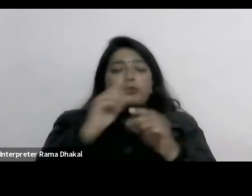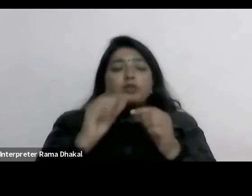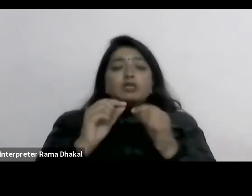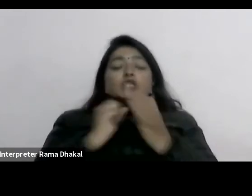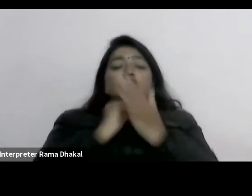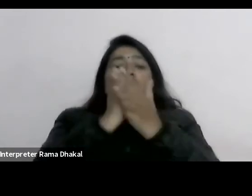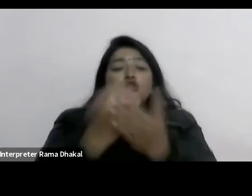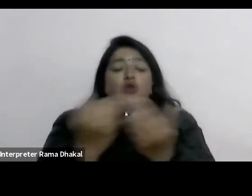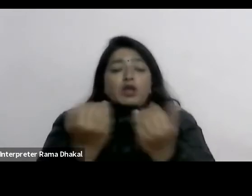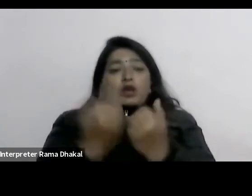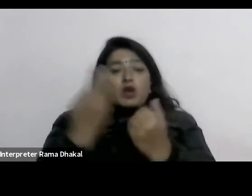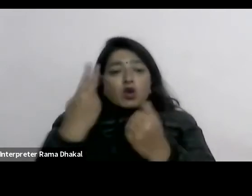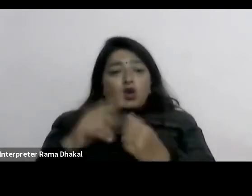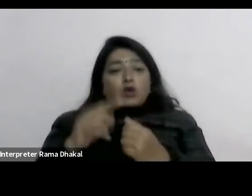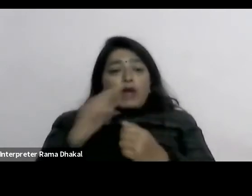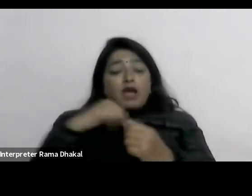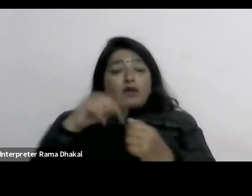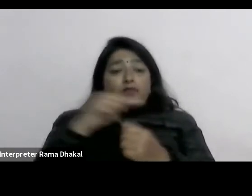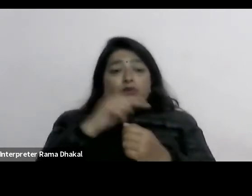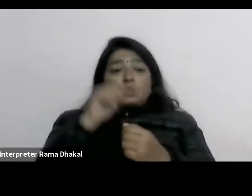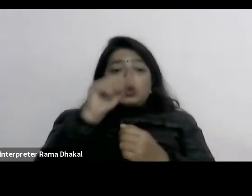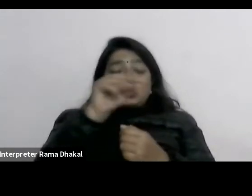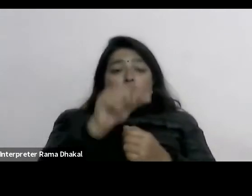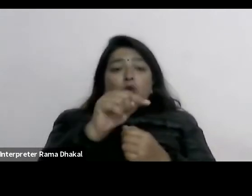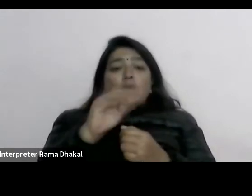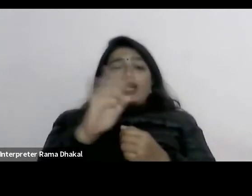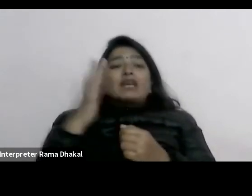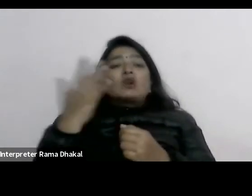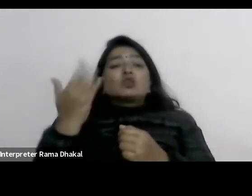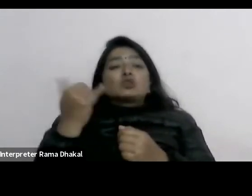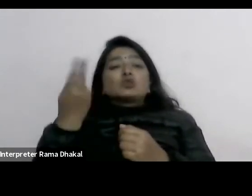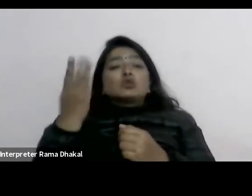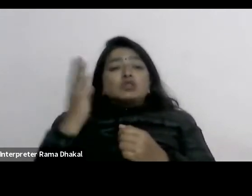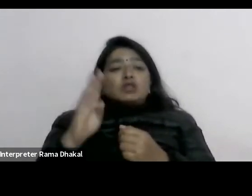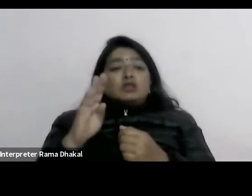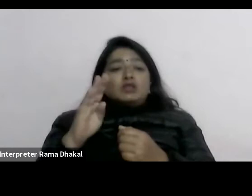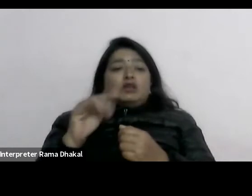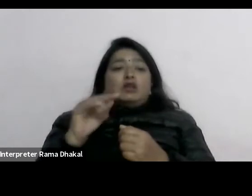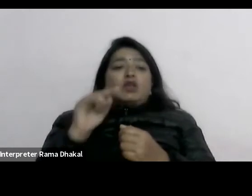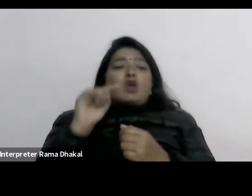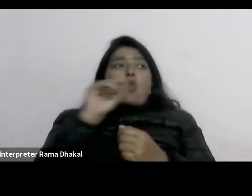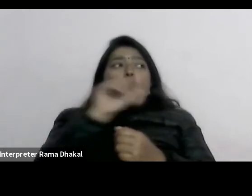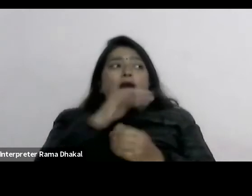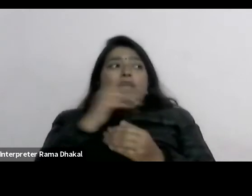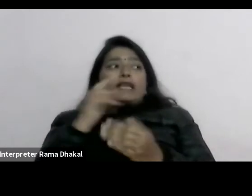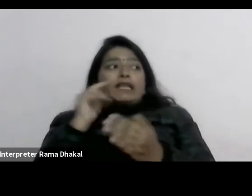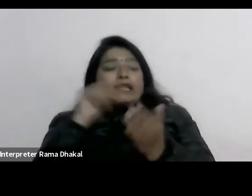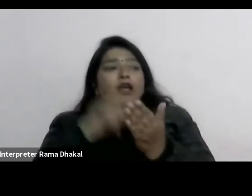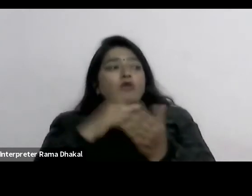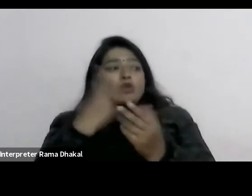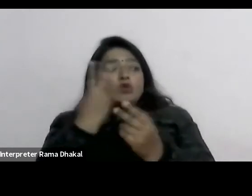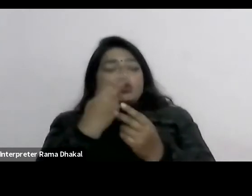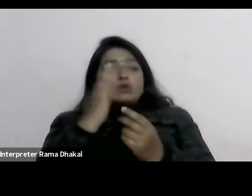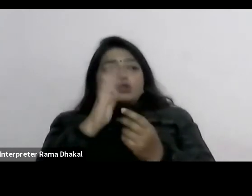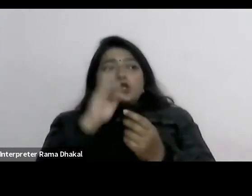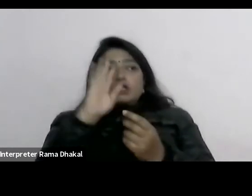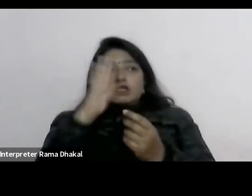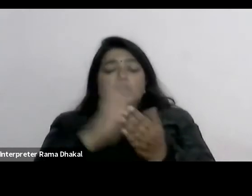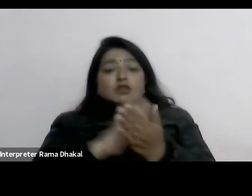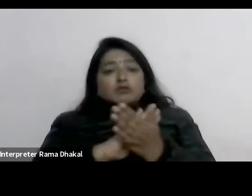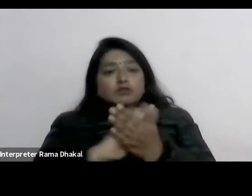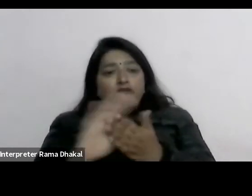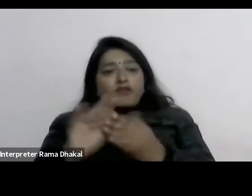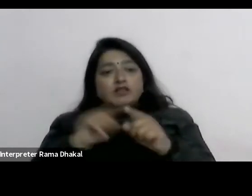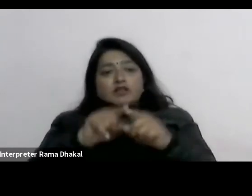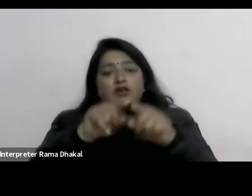My colleague also shared with us about the overall chaotic and non-transparent processes at many moments. For example, program of